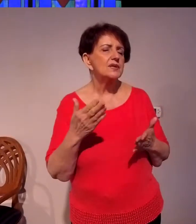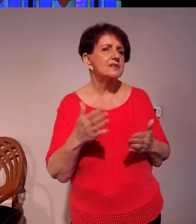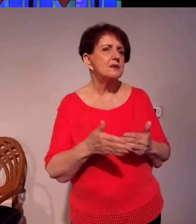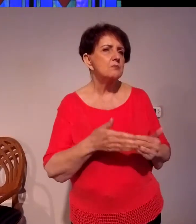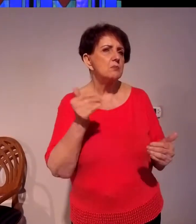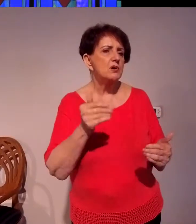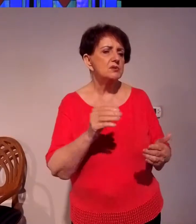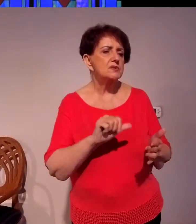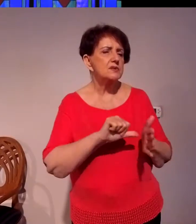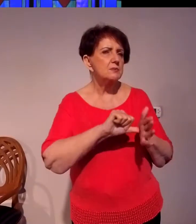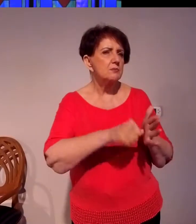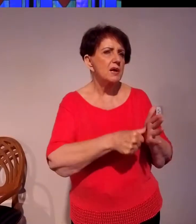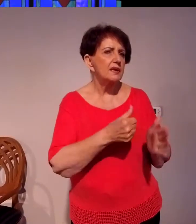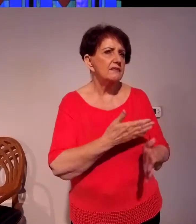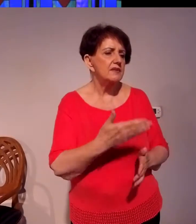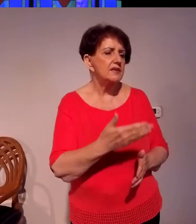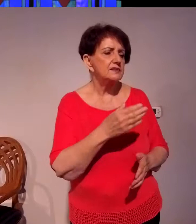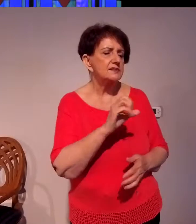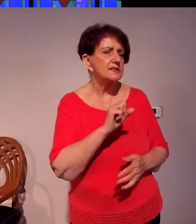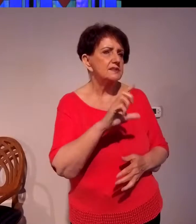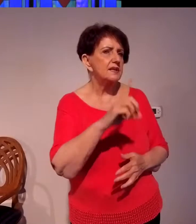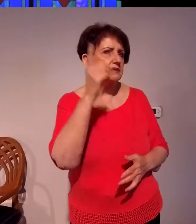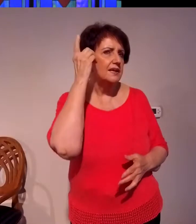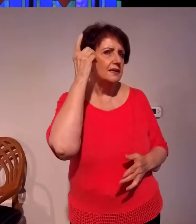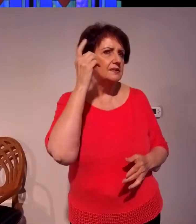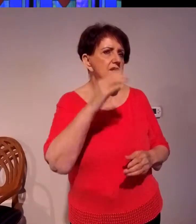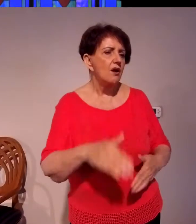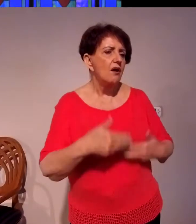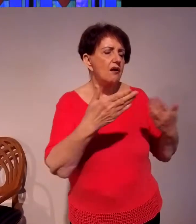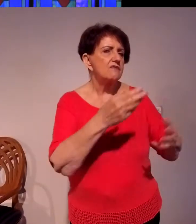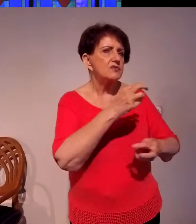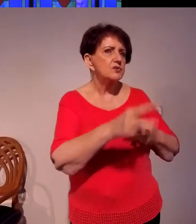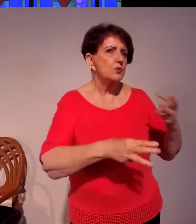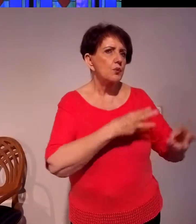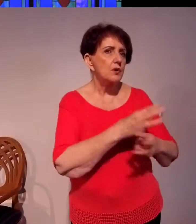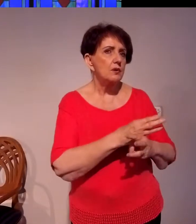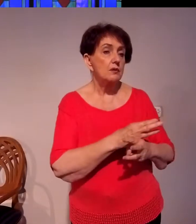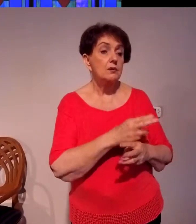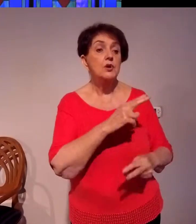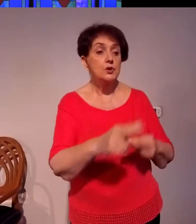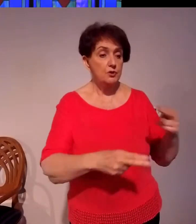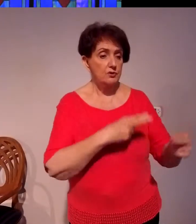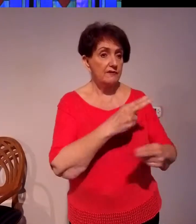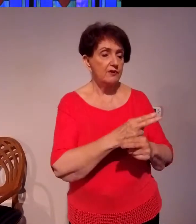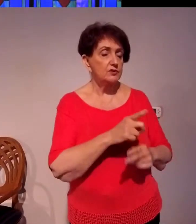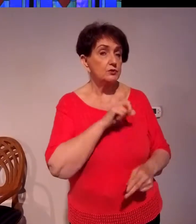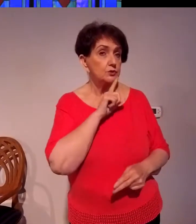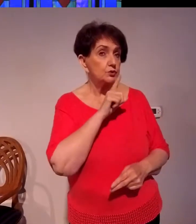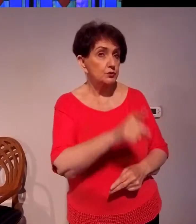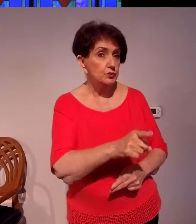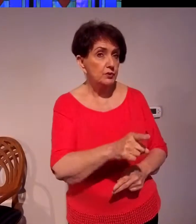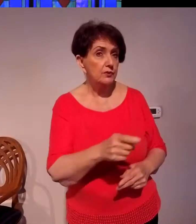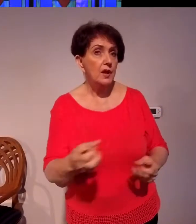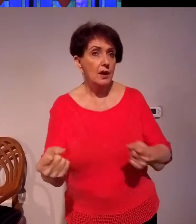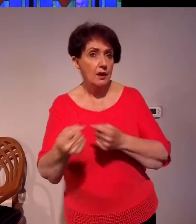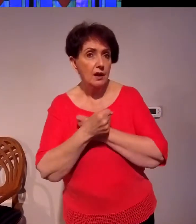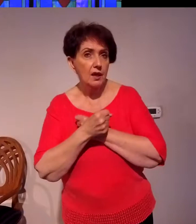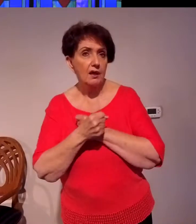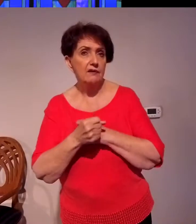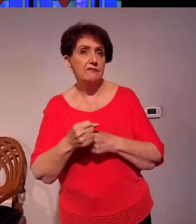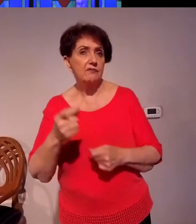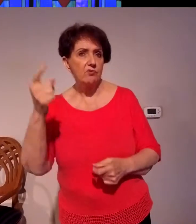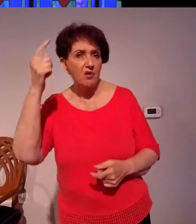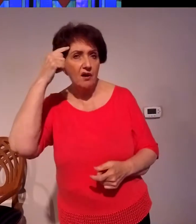that CSLDallas has to offer the world? And I said universal truths, love, radical thought, inclusion, safe spaces,